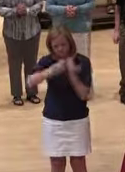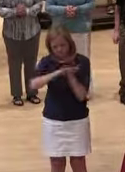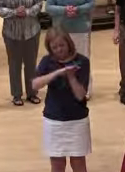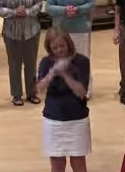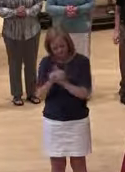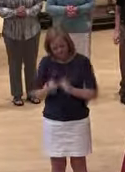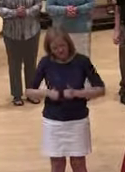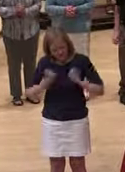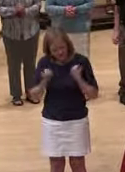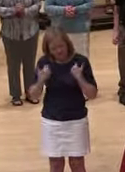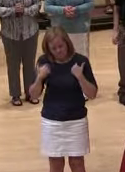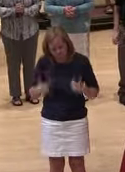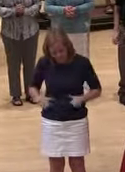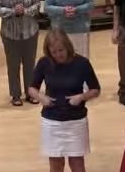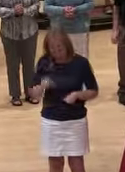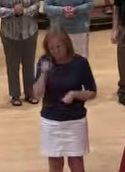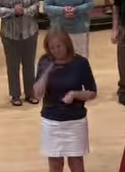of Christ.